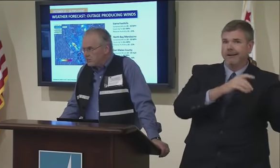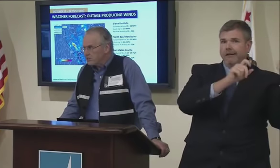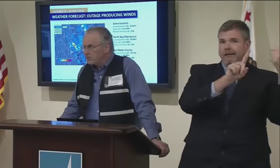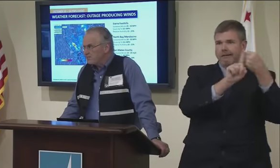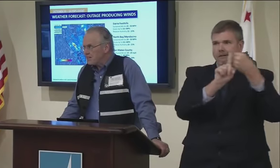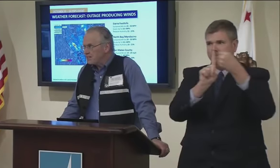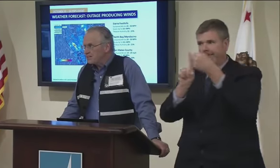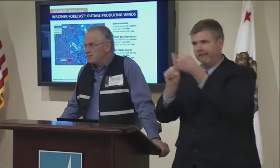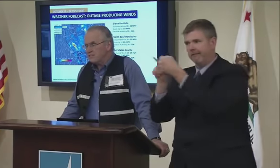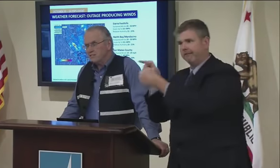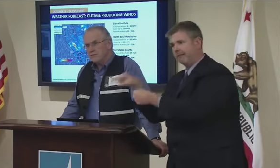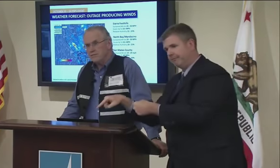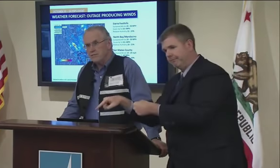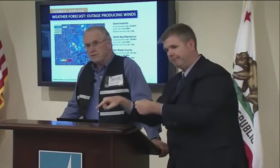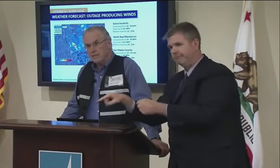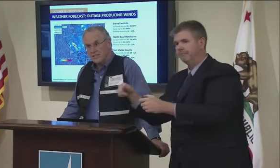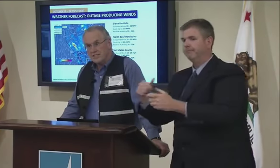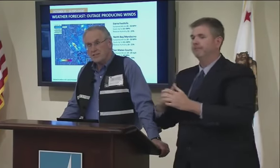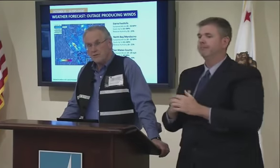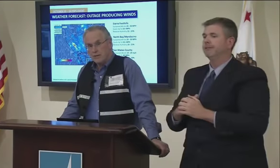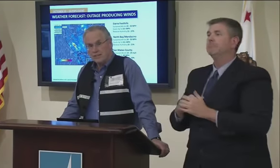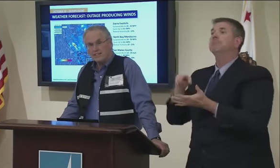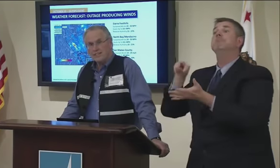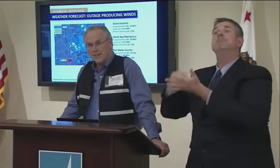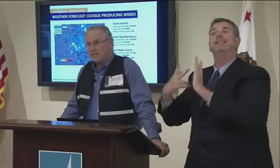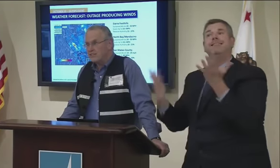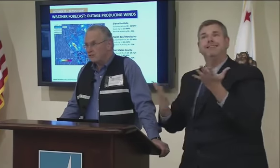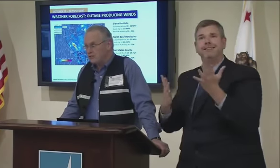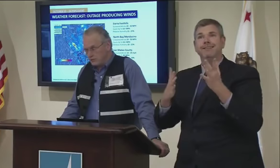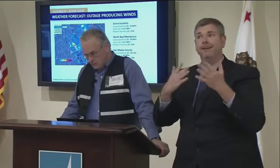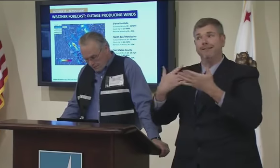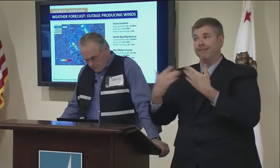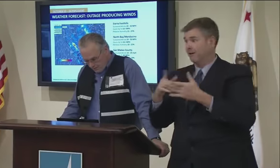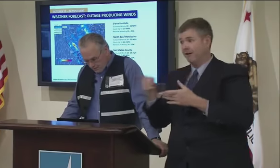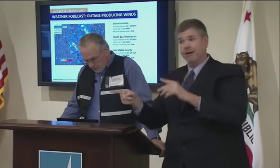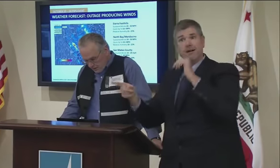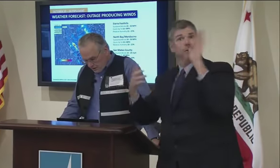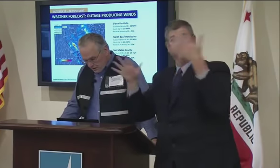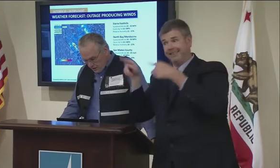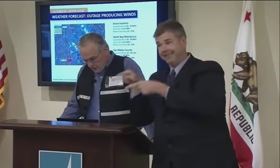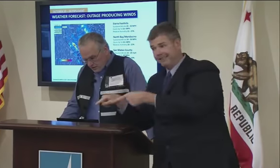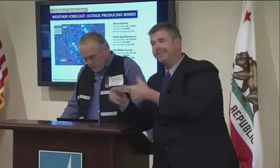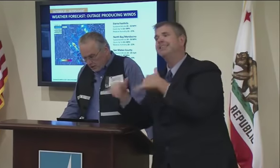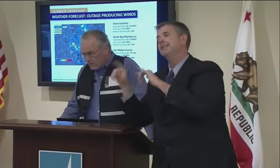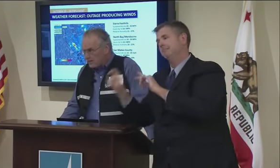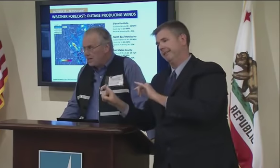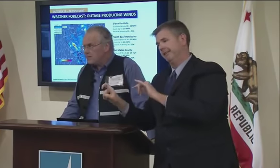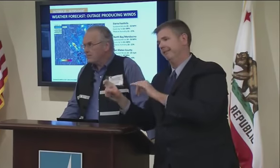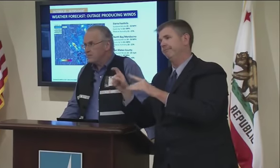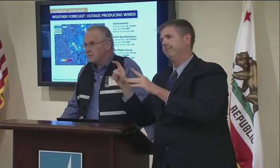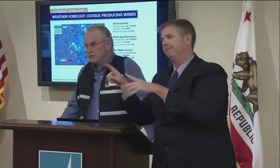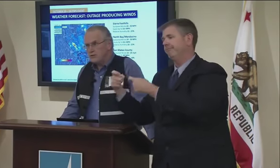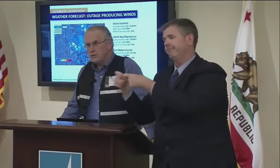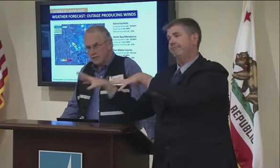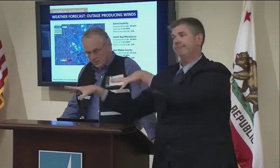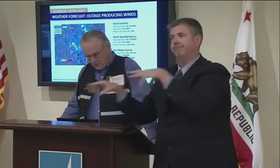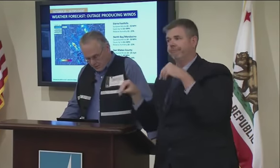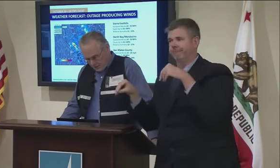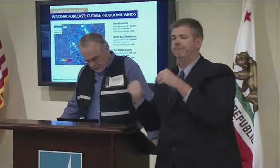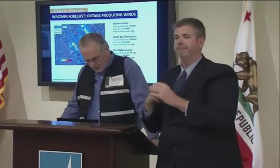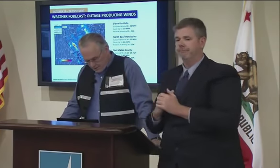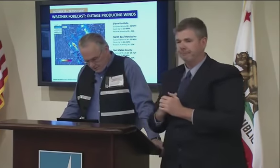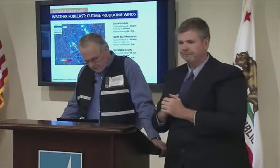dangerous conditions affecting the system exist somewhere that's connected to you. So that's why you might not see it, but you